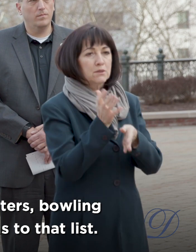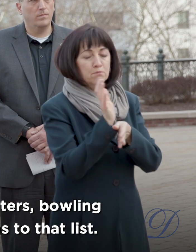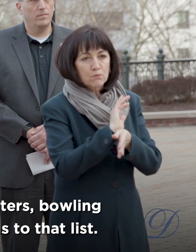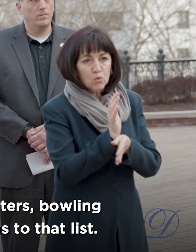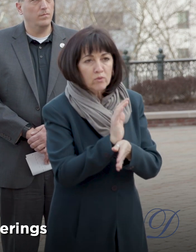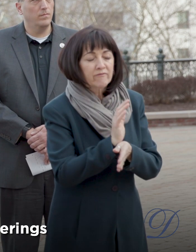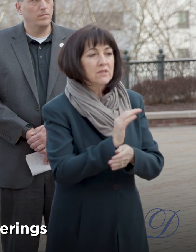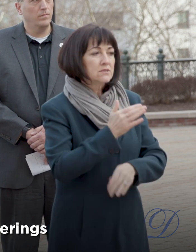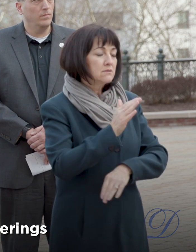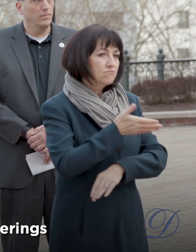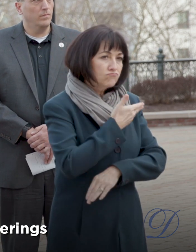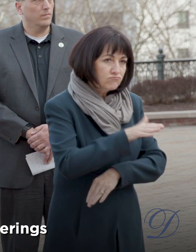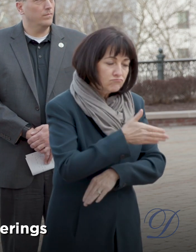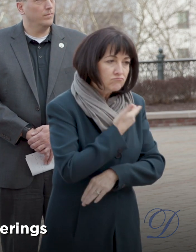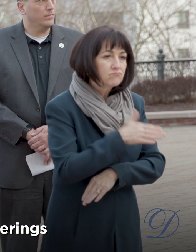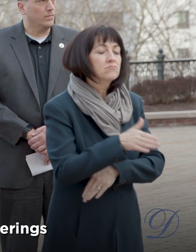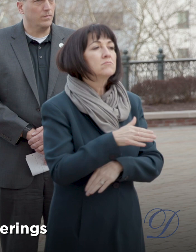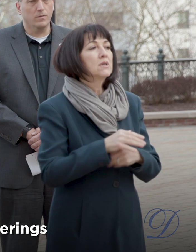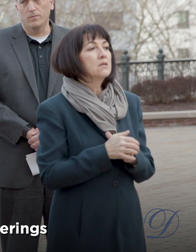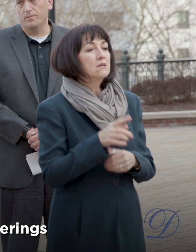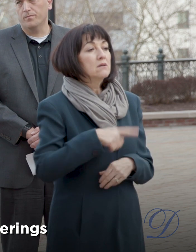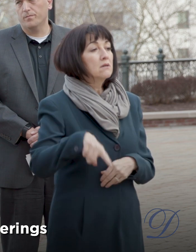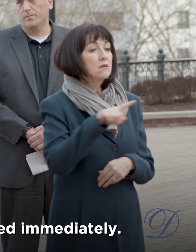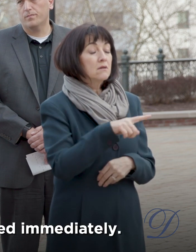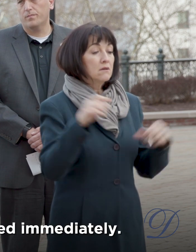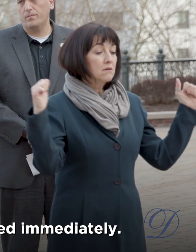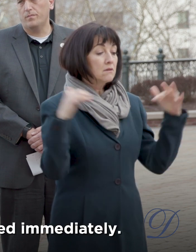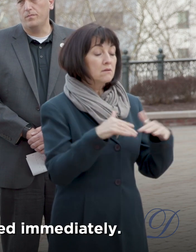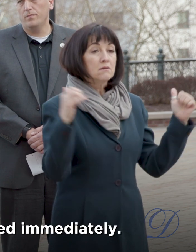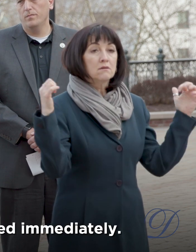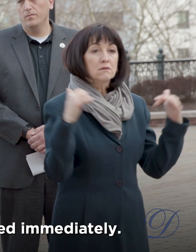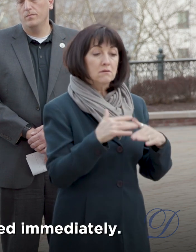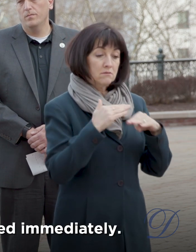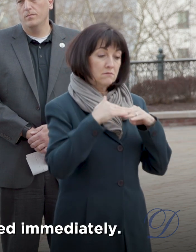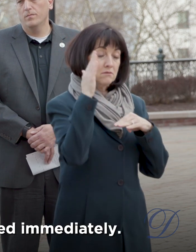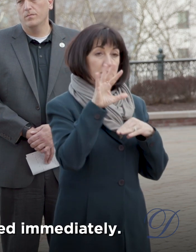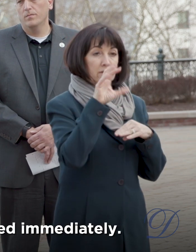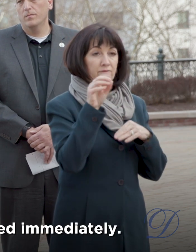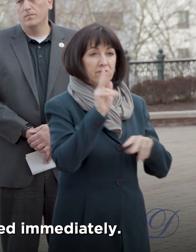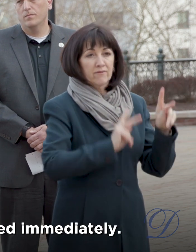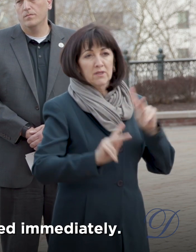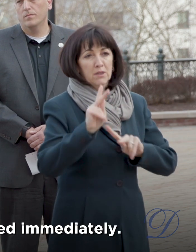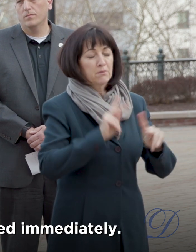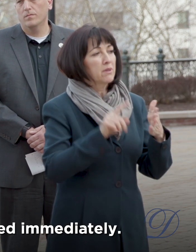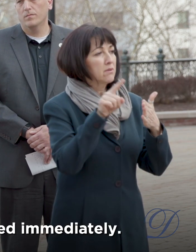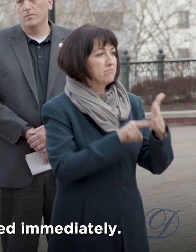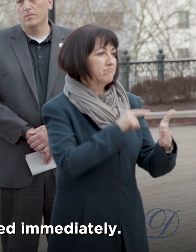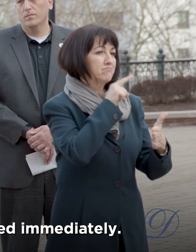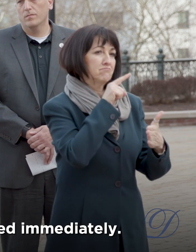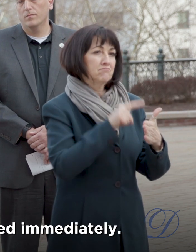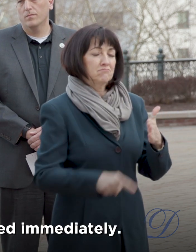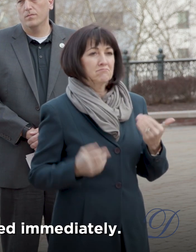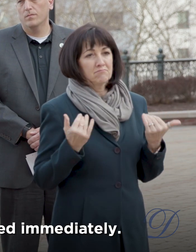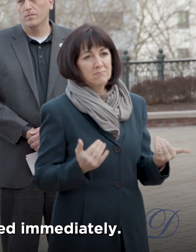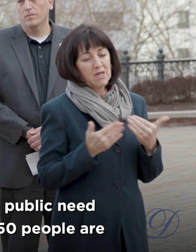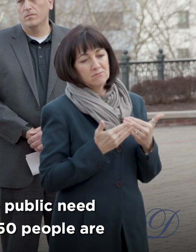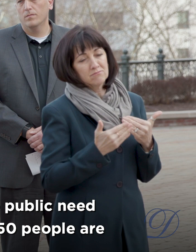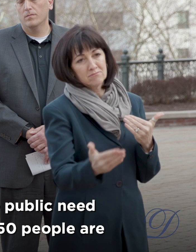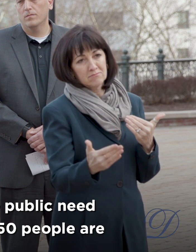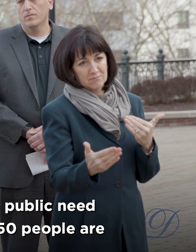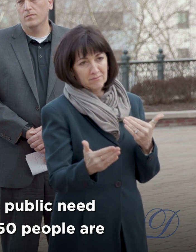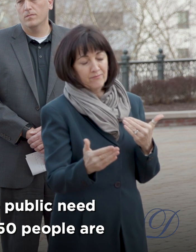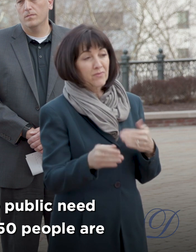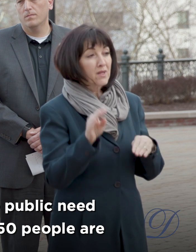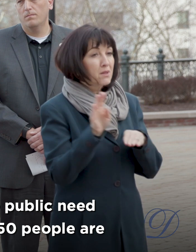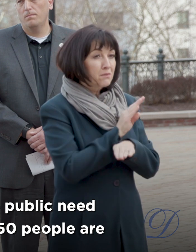list. Non-essential social gatherings over 50 people need to be canceled immediately.